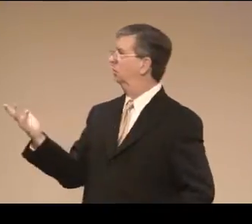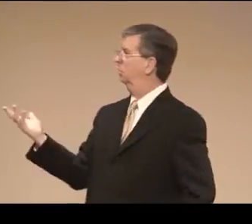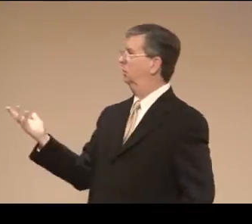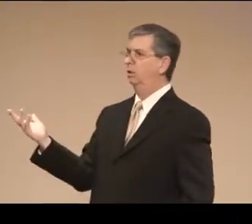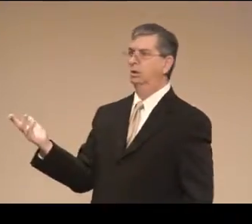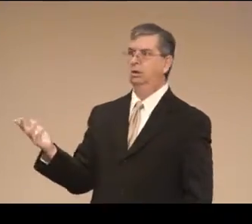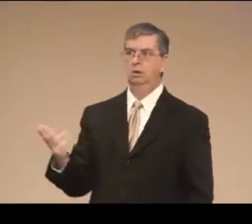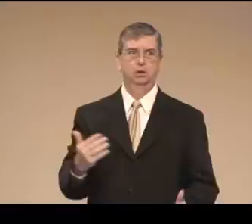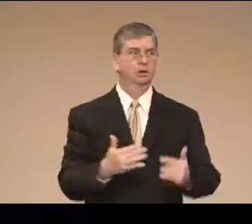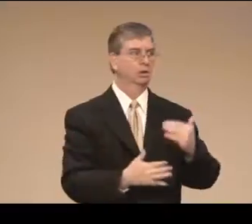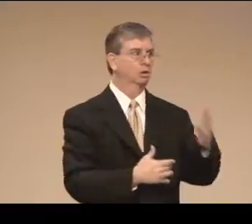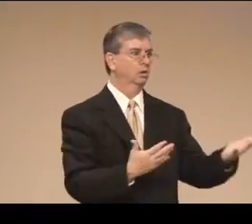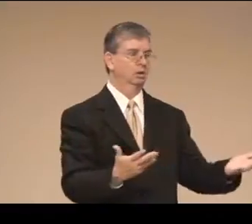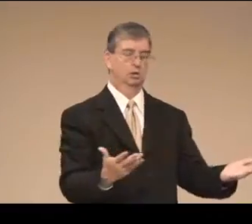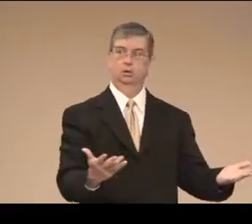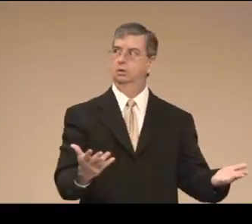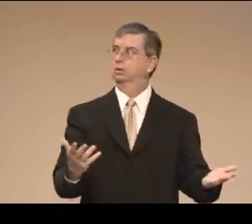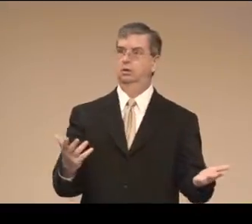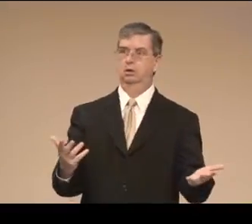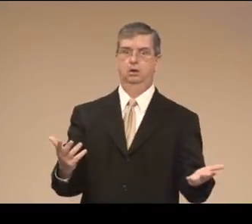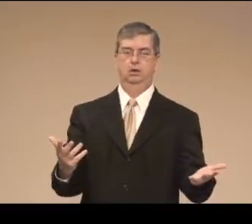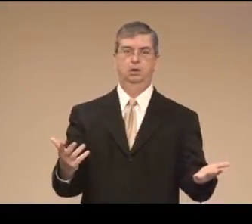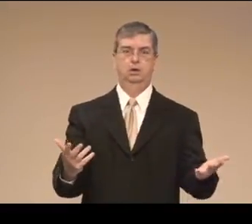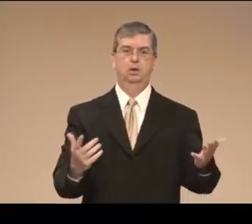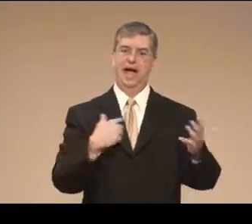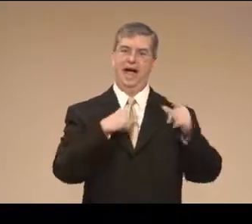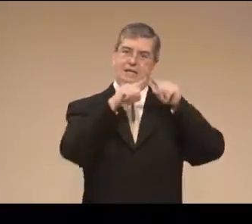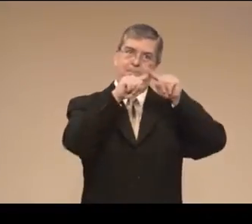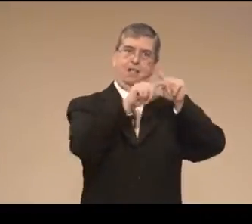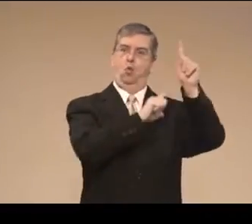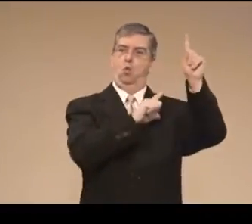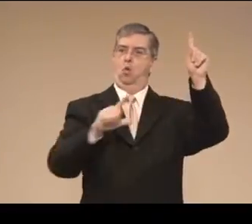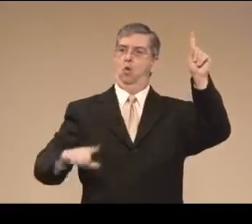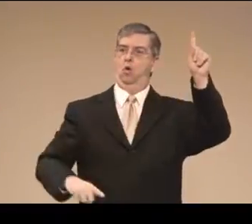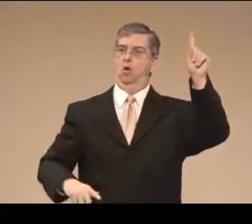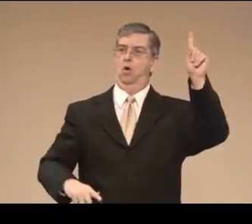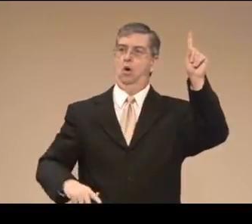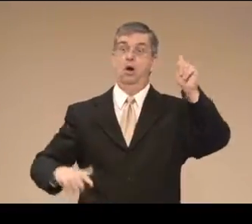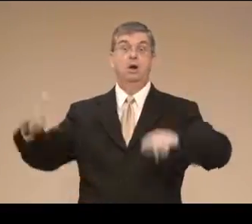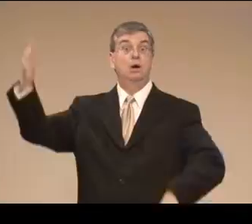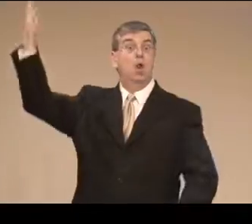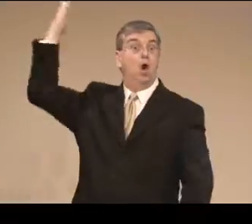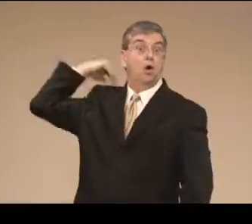being boastful here. Look at the church though. Look at this building. I depend on the Lord.